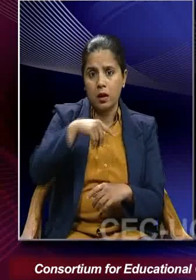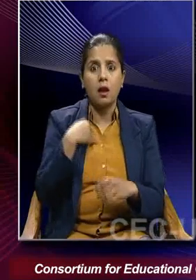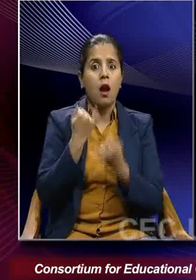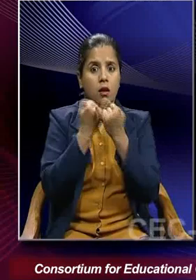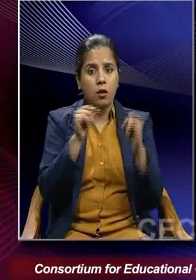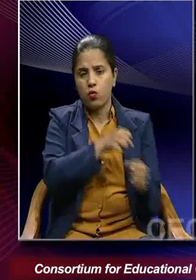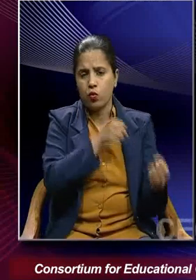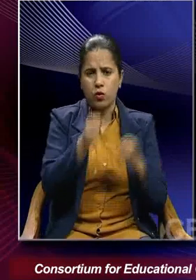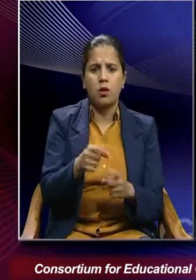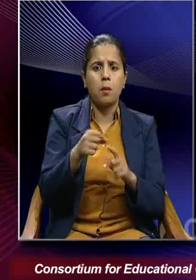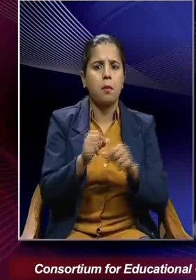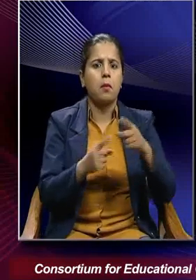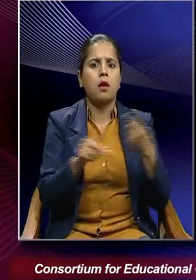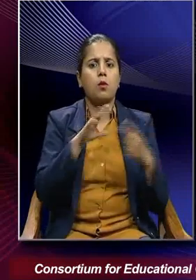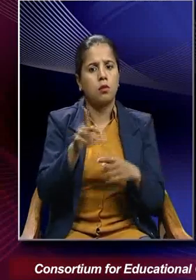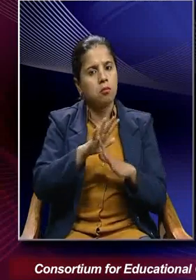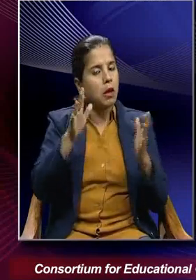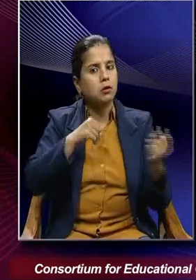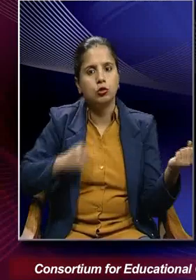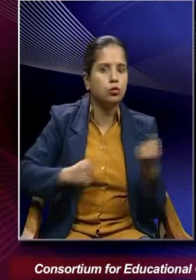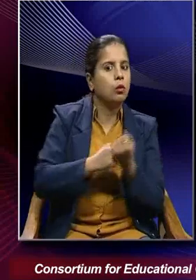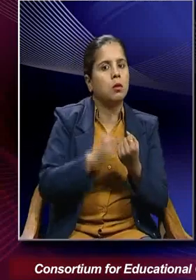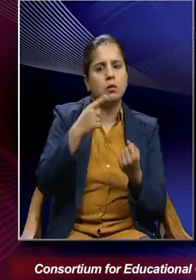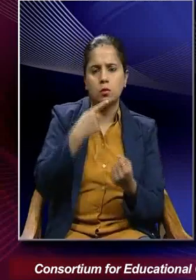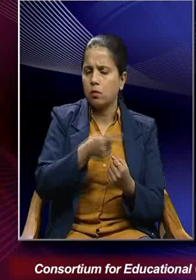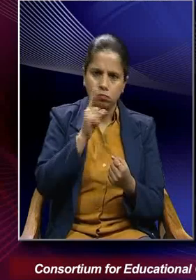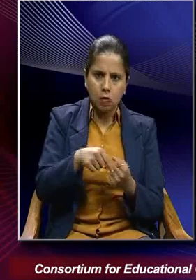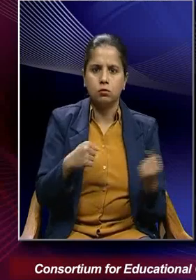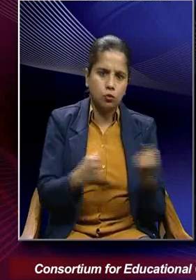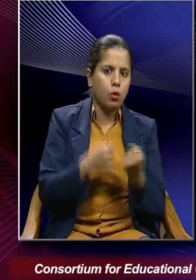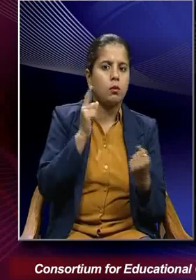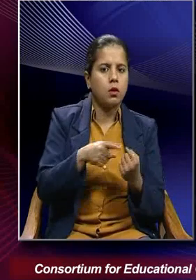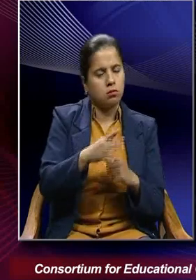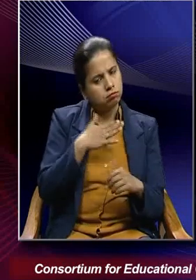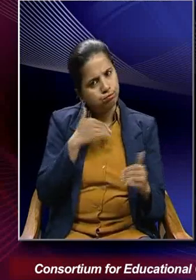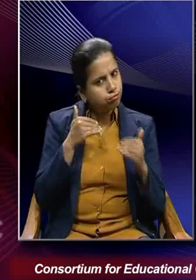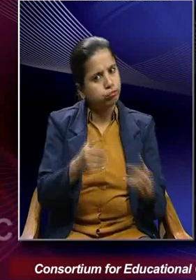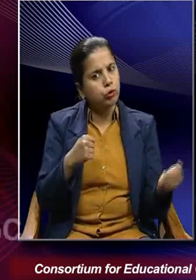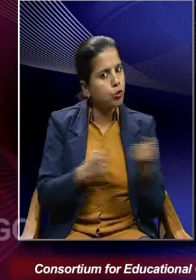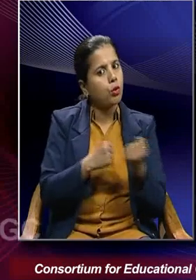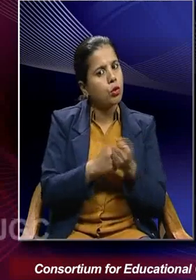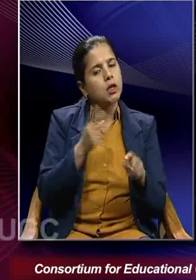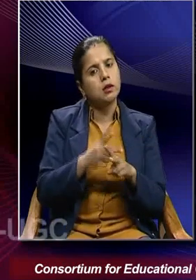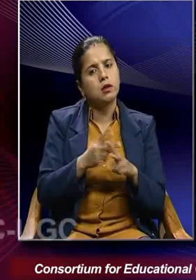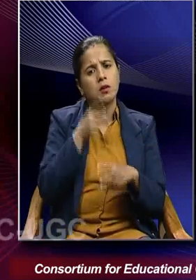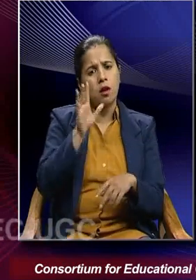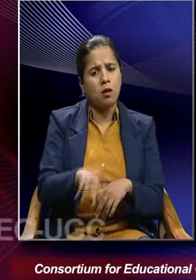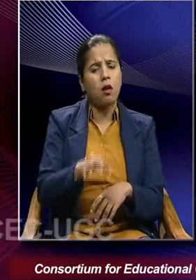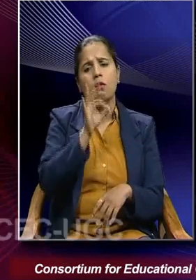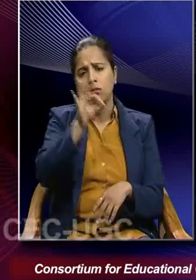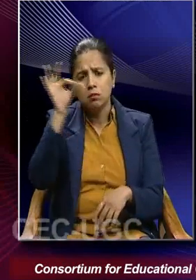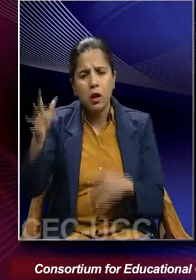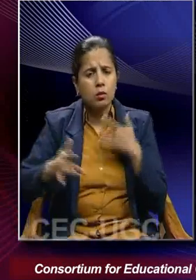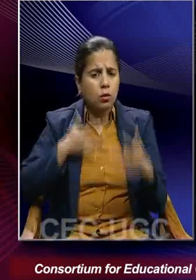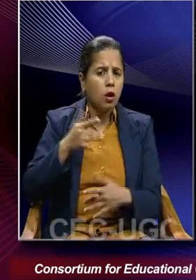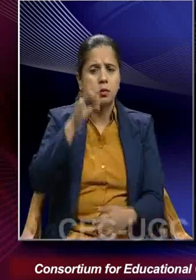was its most fervent supporter. So he fervently supported it, and Patel gave emotional speeches to large